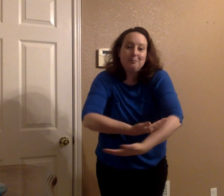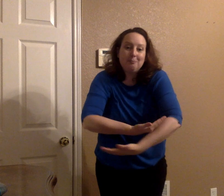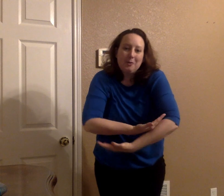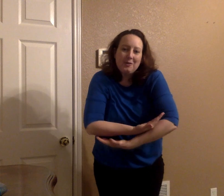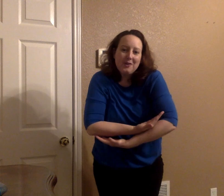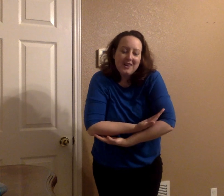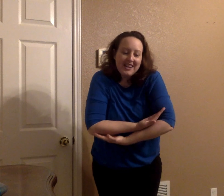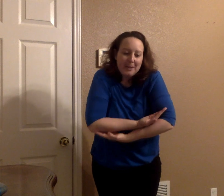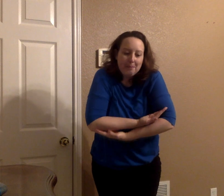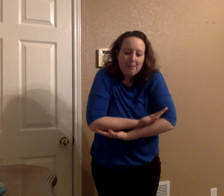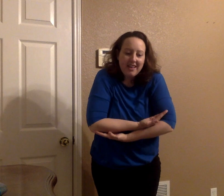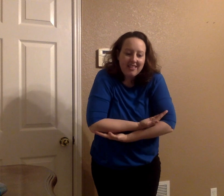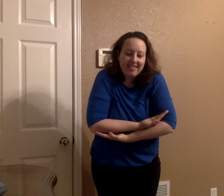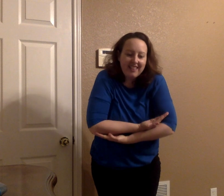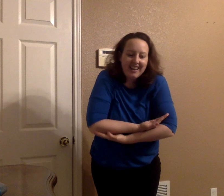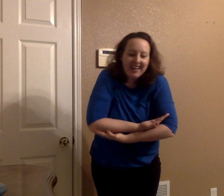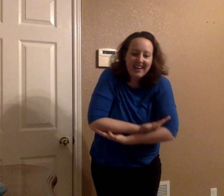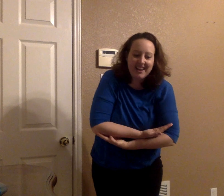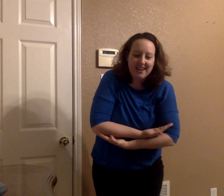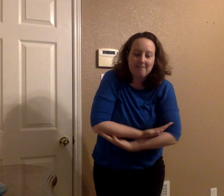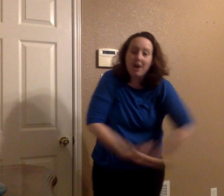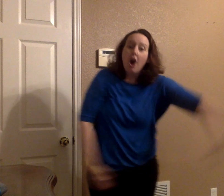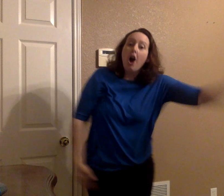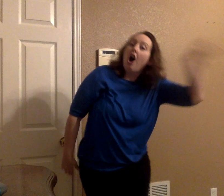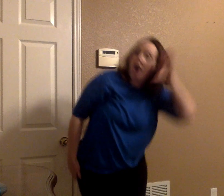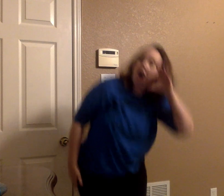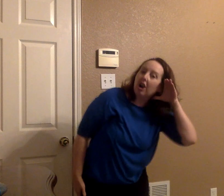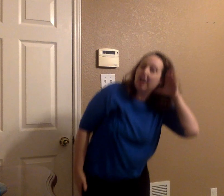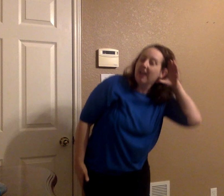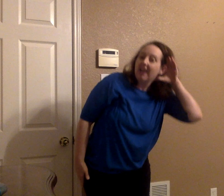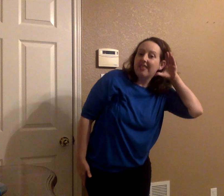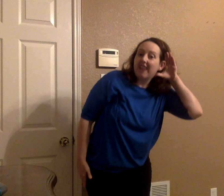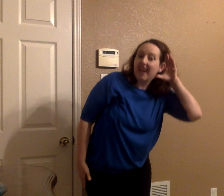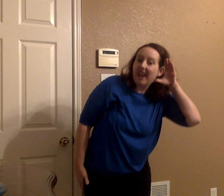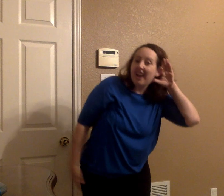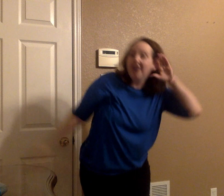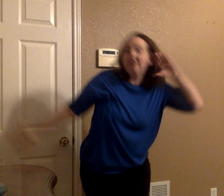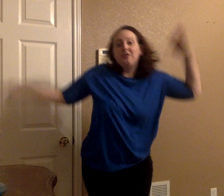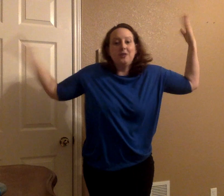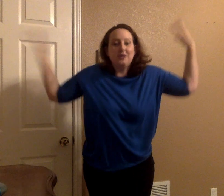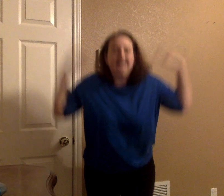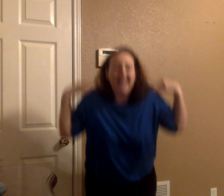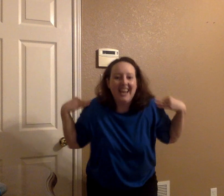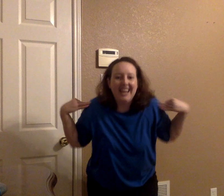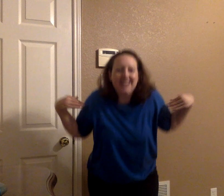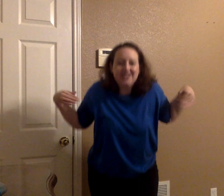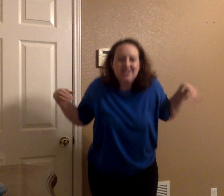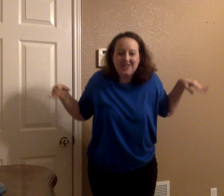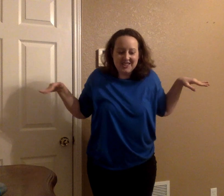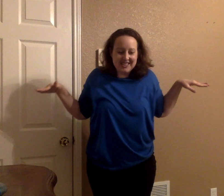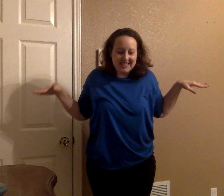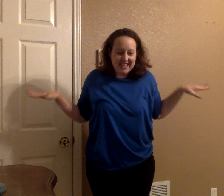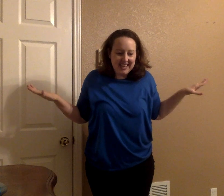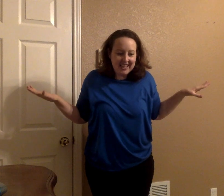born in Bethlehem. Hark the herald angels sing,